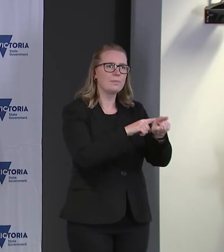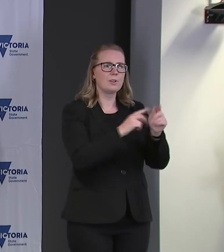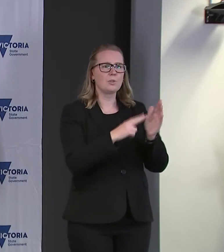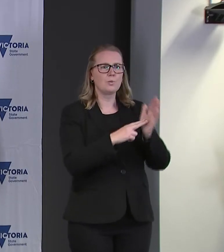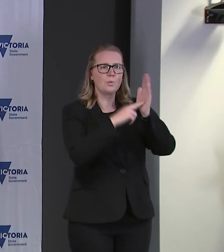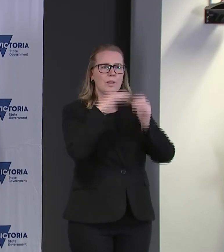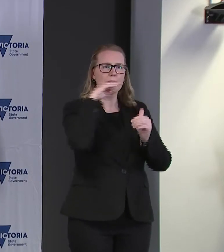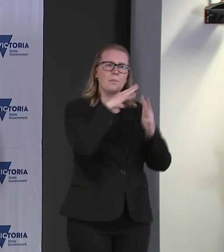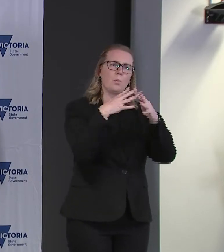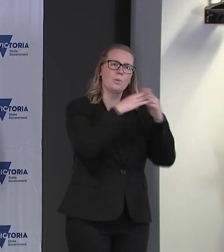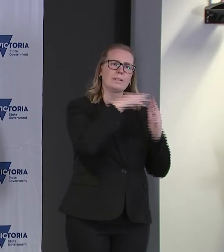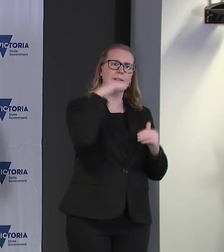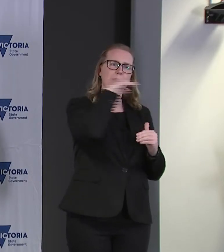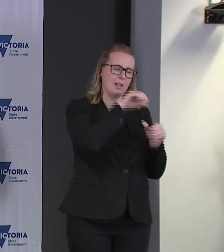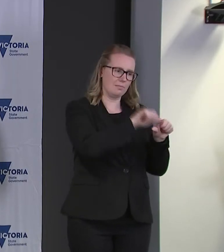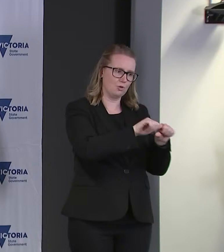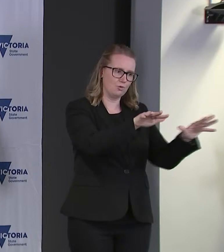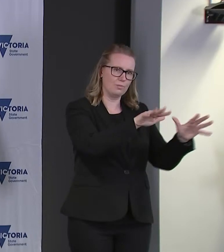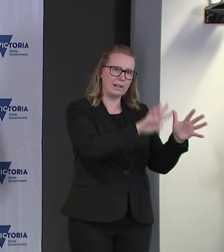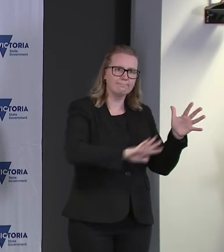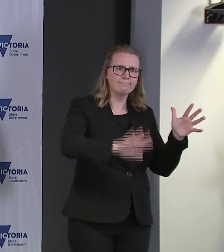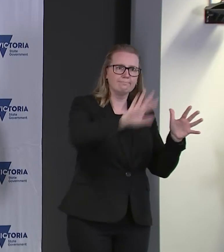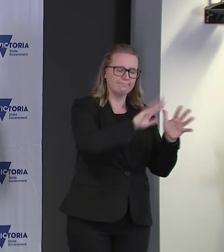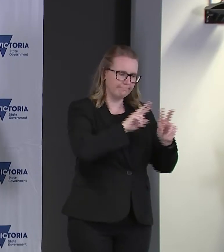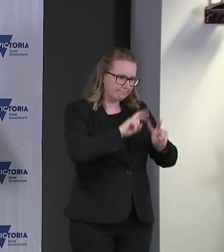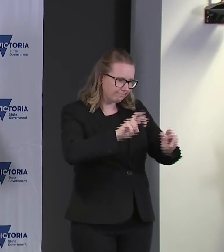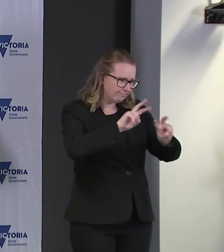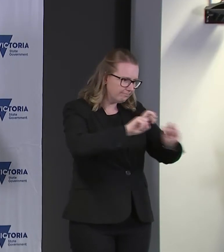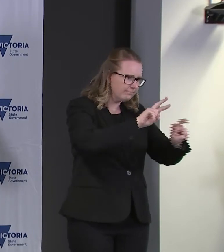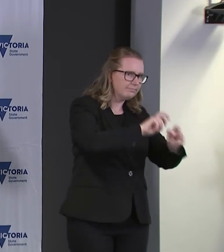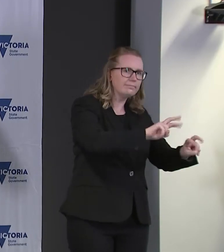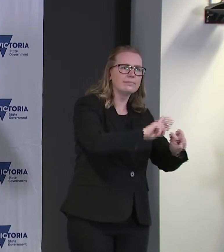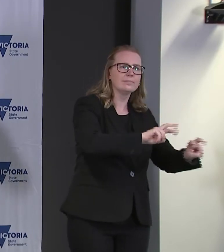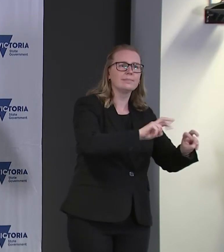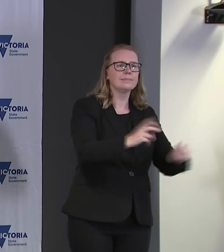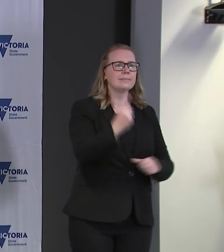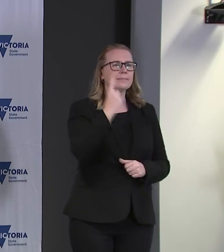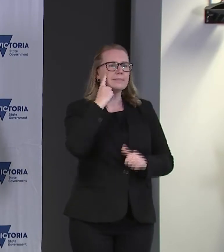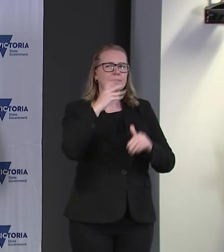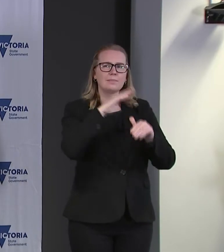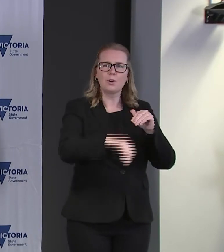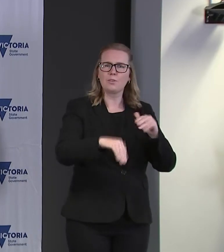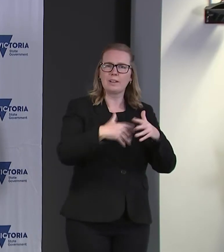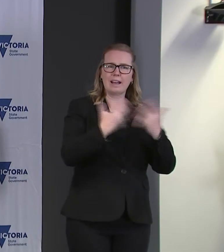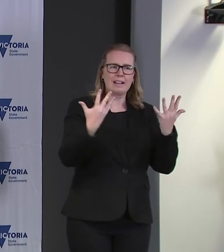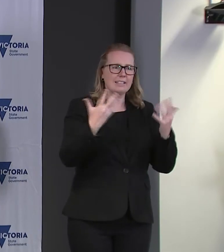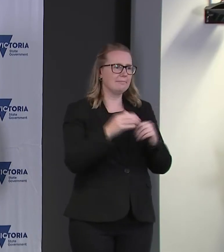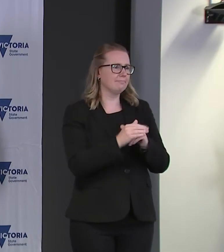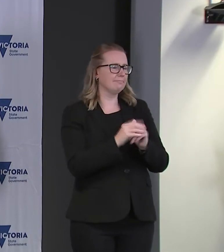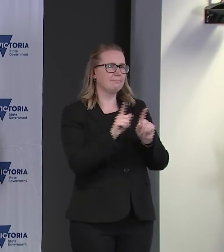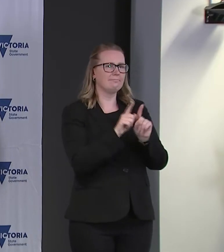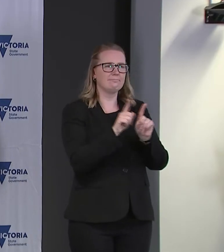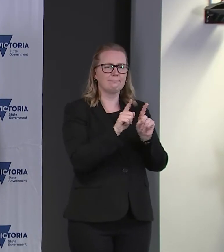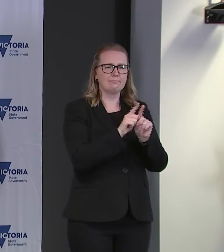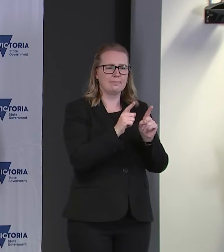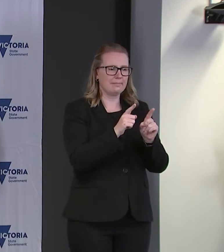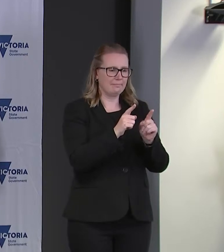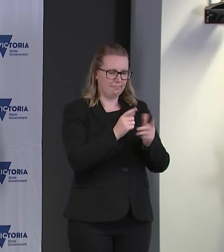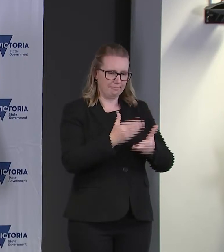Melbourne outbreak, and closely examining the incidence of casual transmission